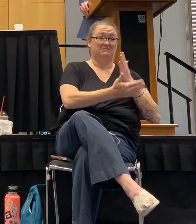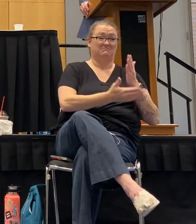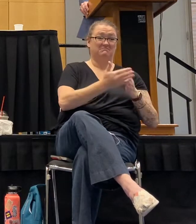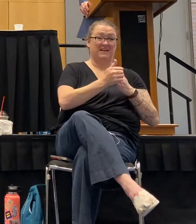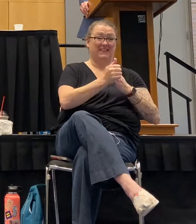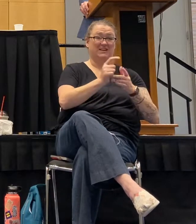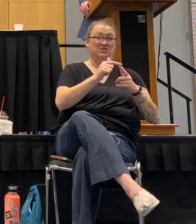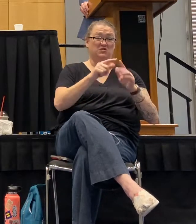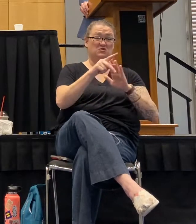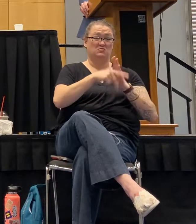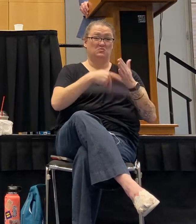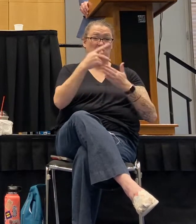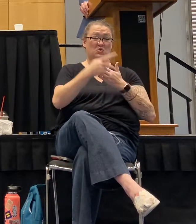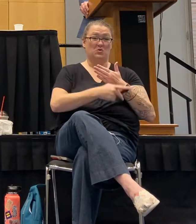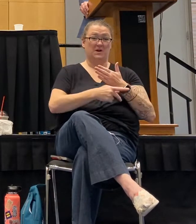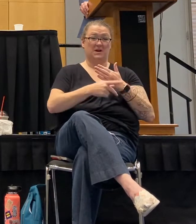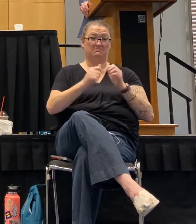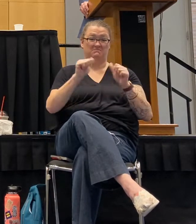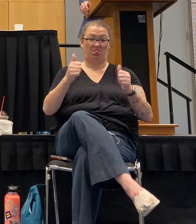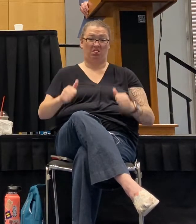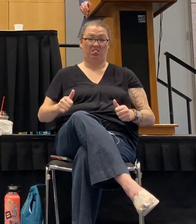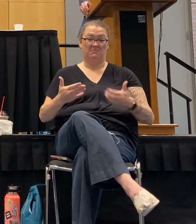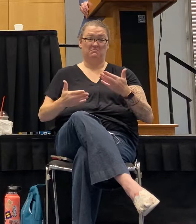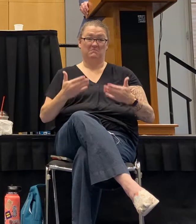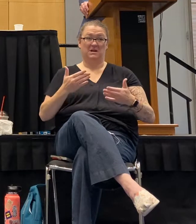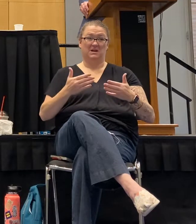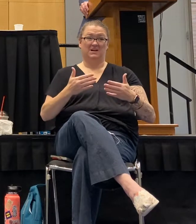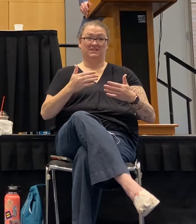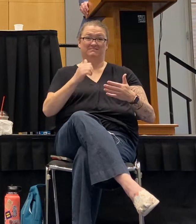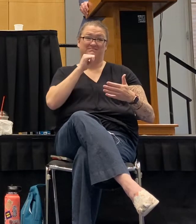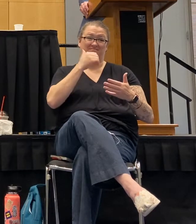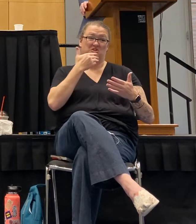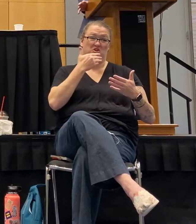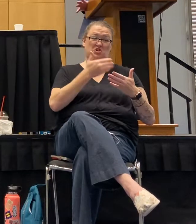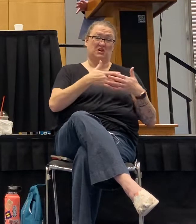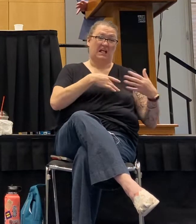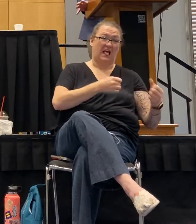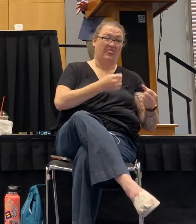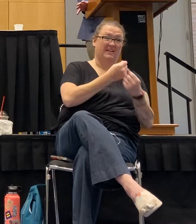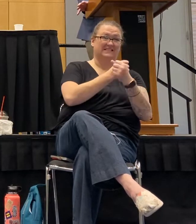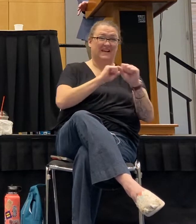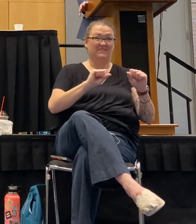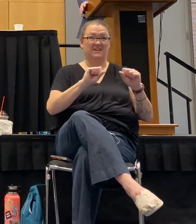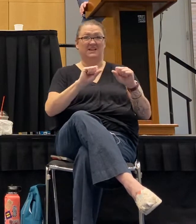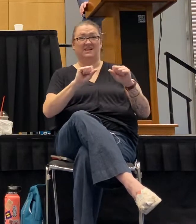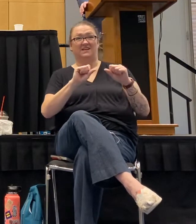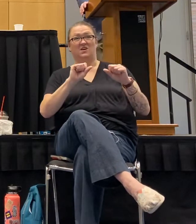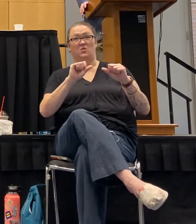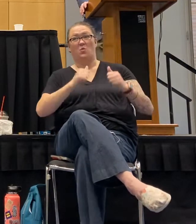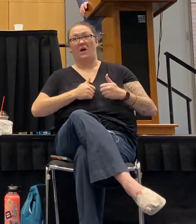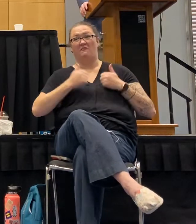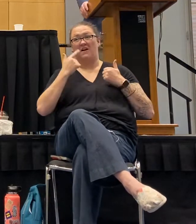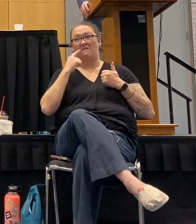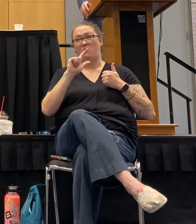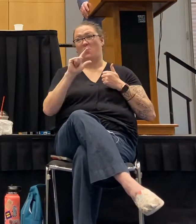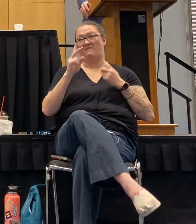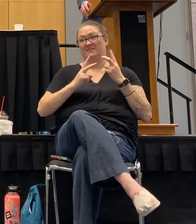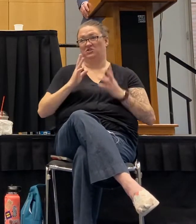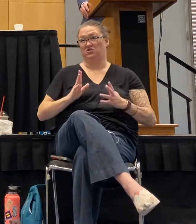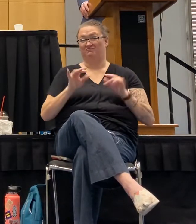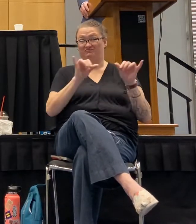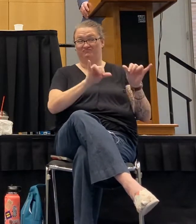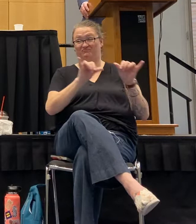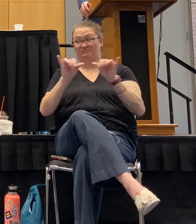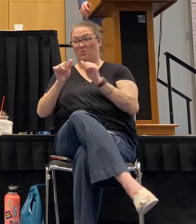and compromise the health, safety, and welfare of exchange visitors. So very much, in line with the poll that we took, right?